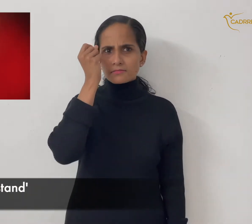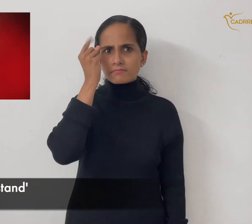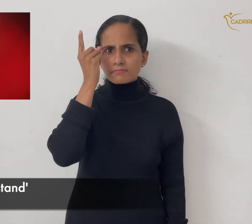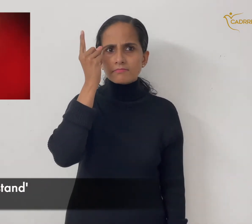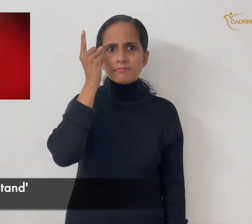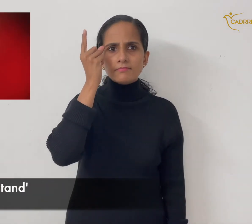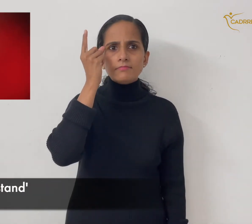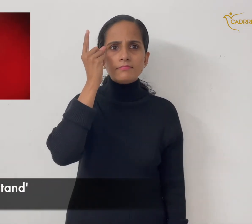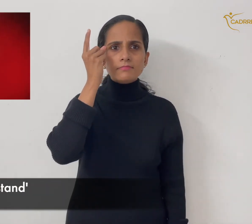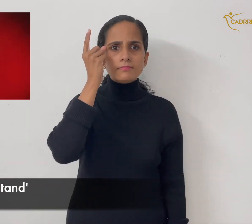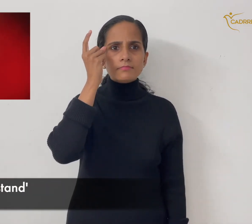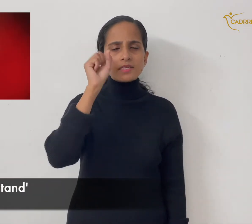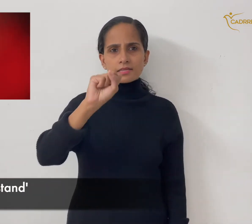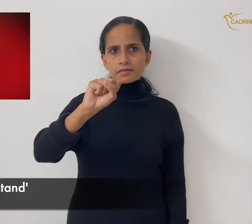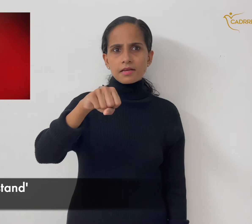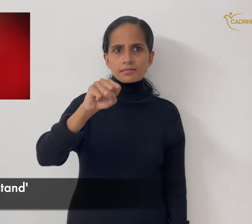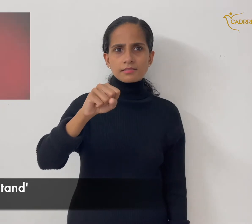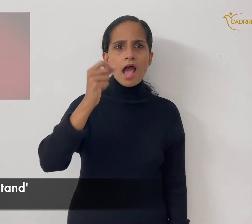Yes, I understand.